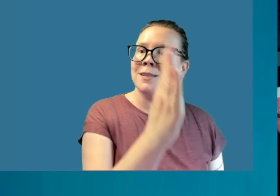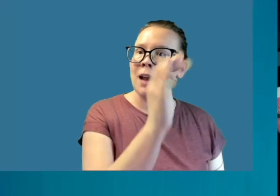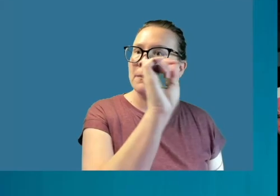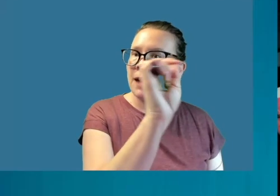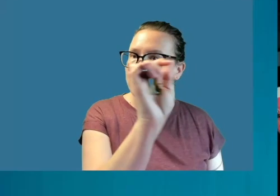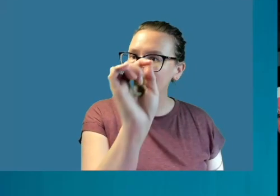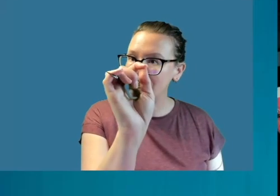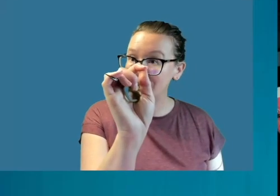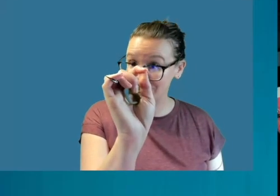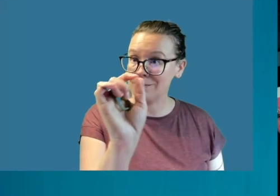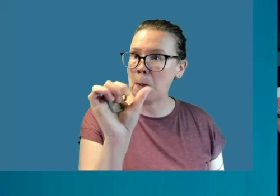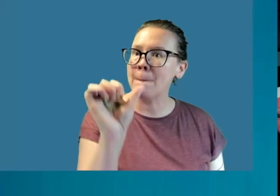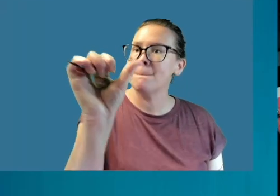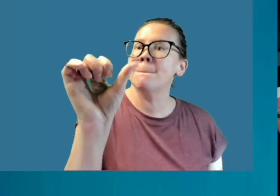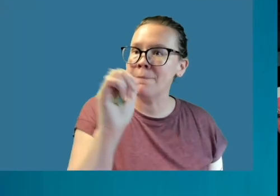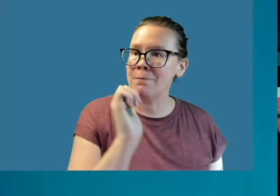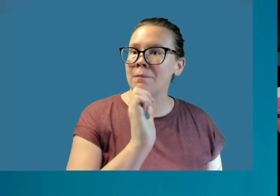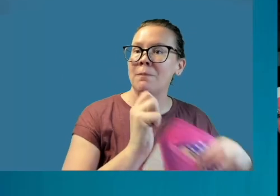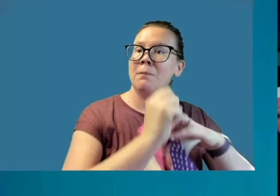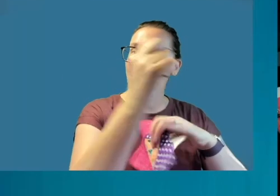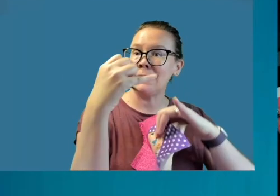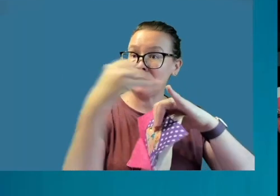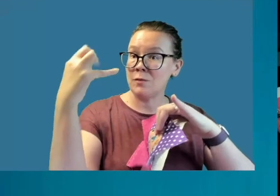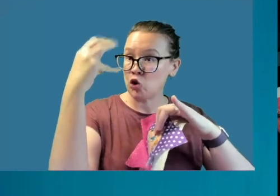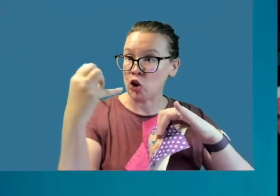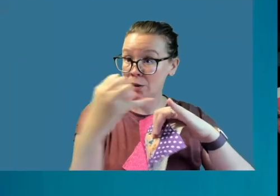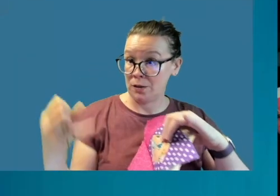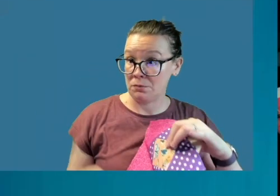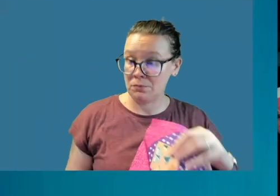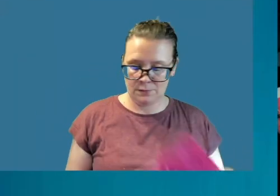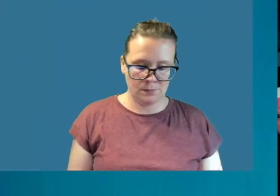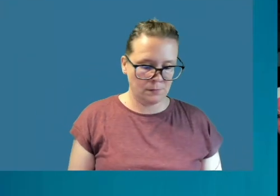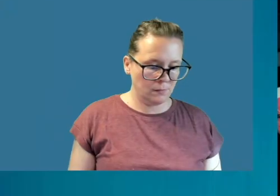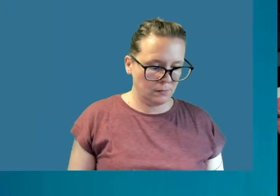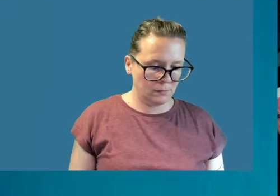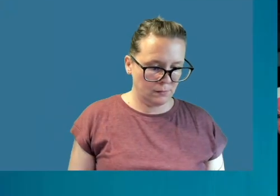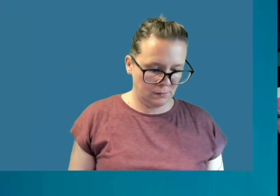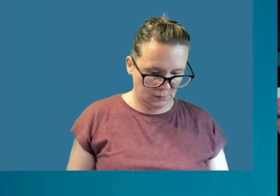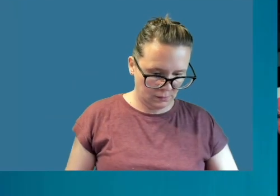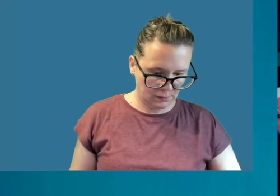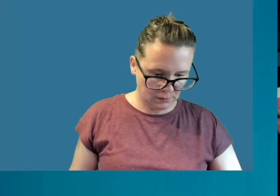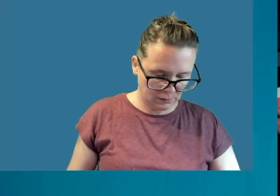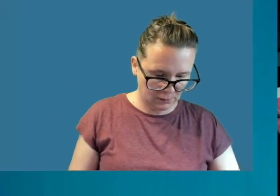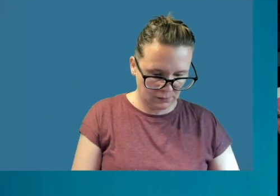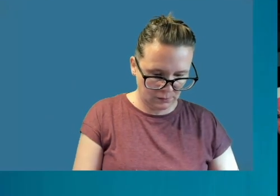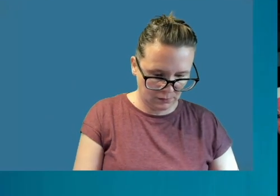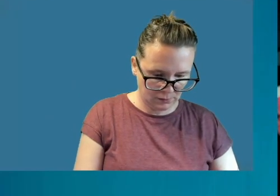to that dotted dashed line along the pencil mark that I extended. Hopefully that makes